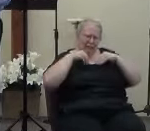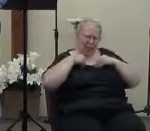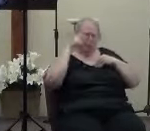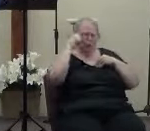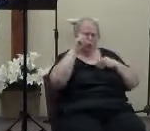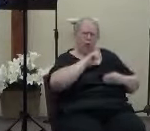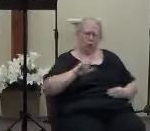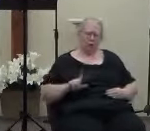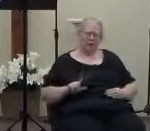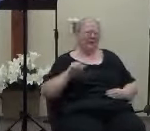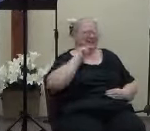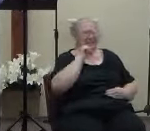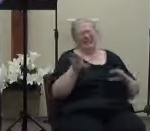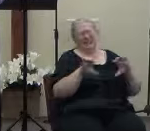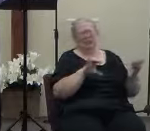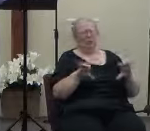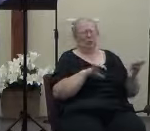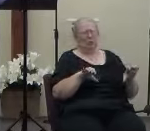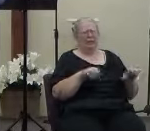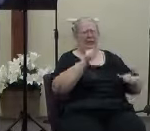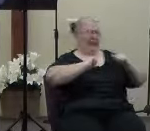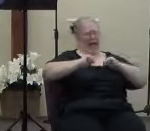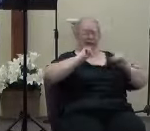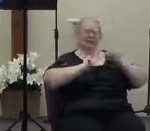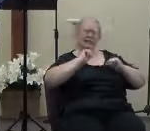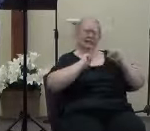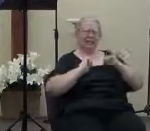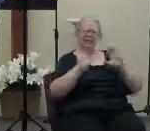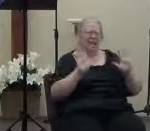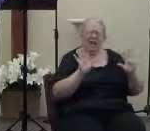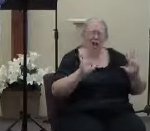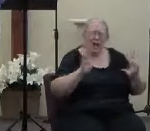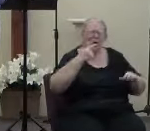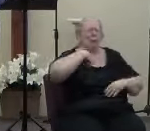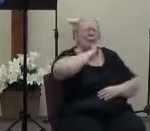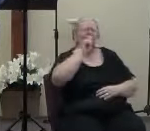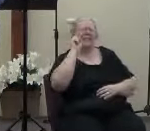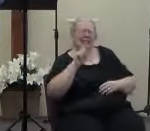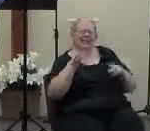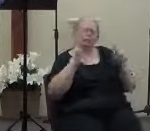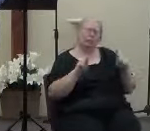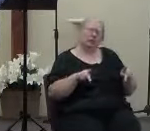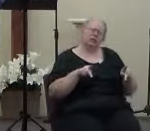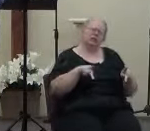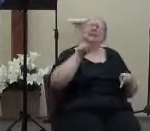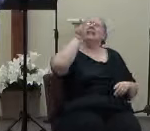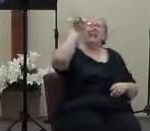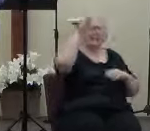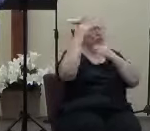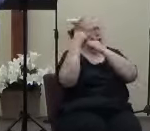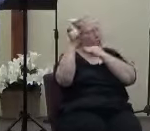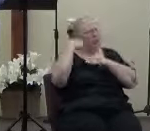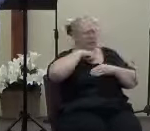It's not just going through the motions, guys and gals. We have to be who we have been called to be. There